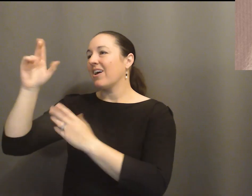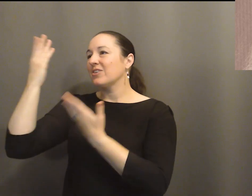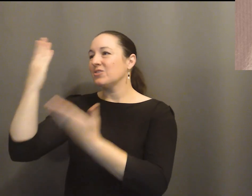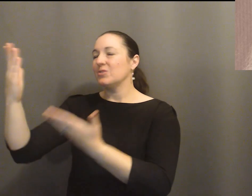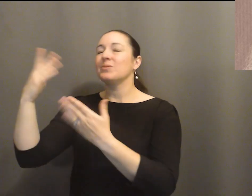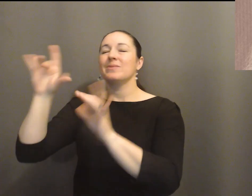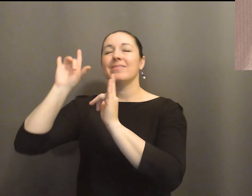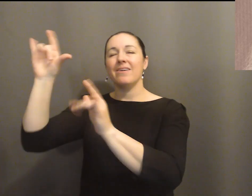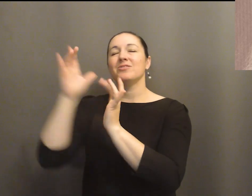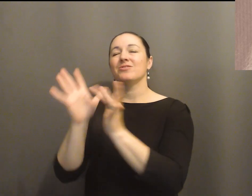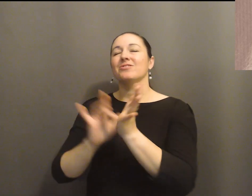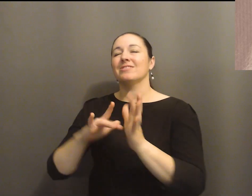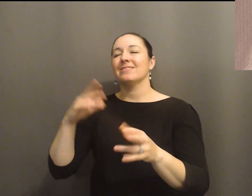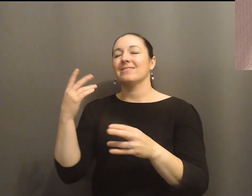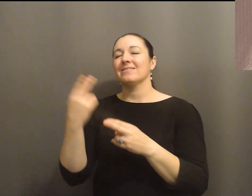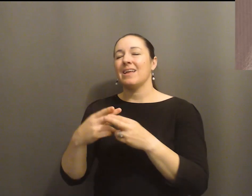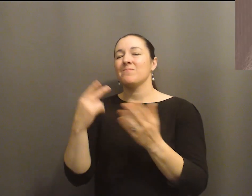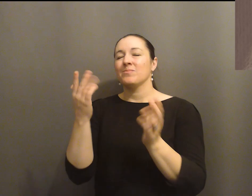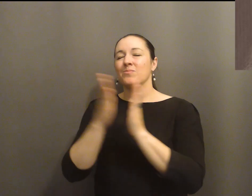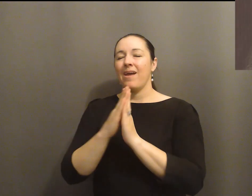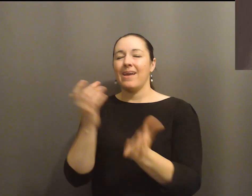It's in your name that we pray Amen